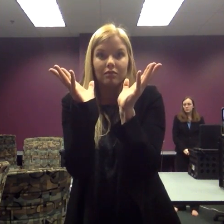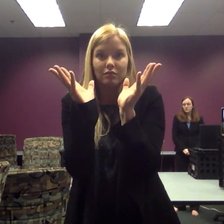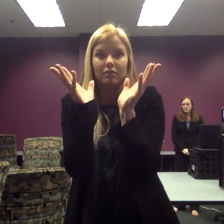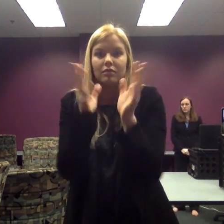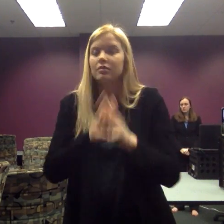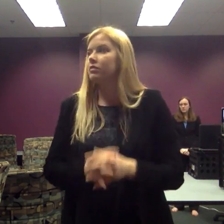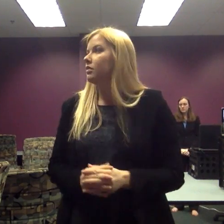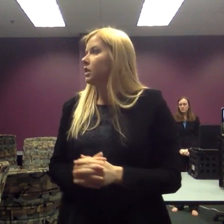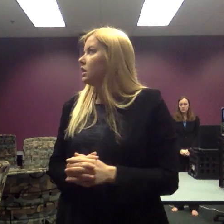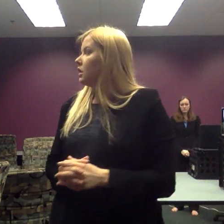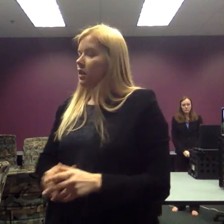There you go.